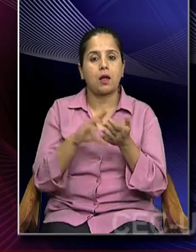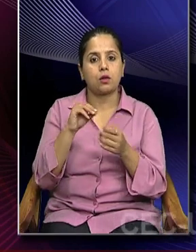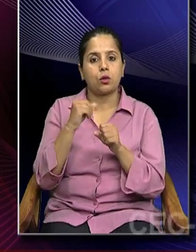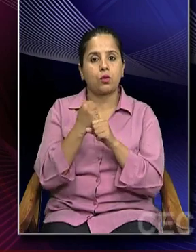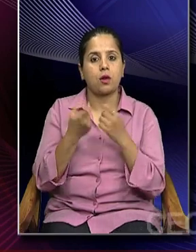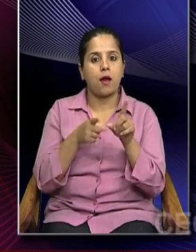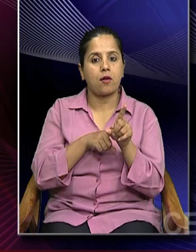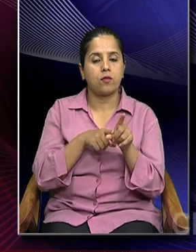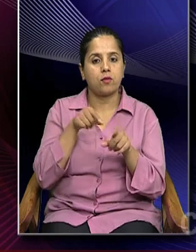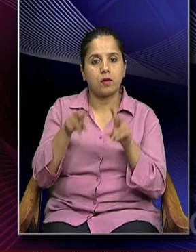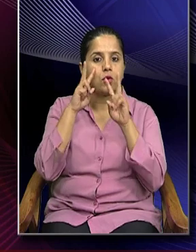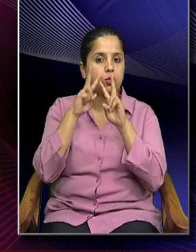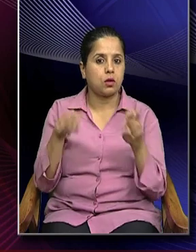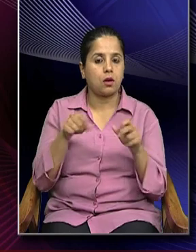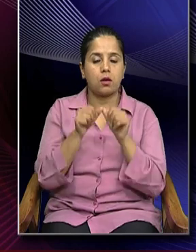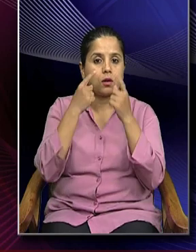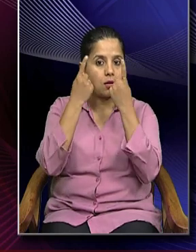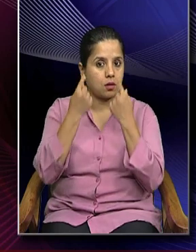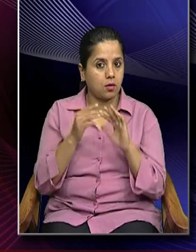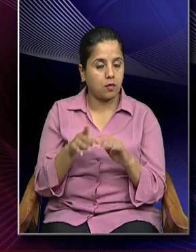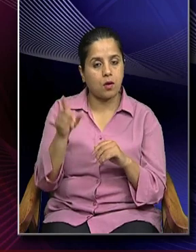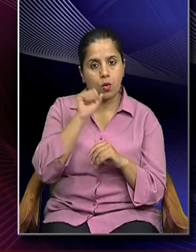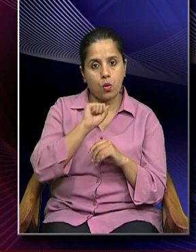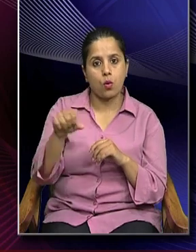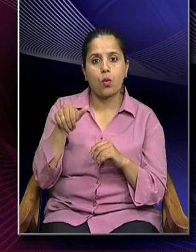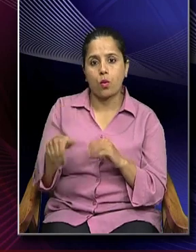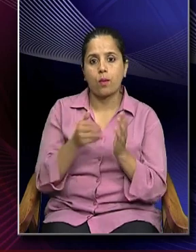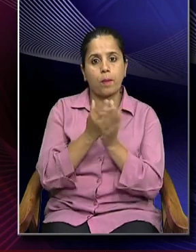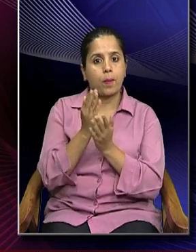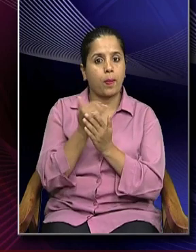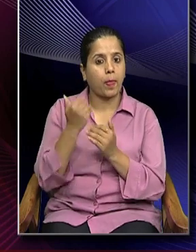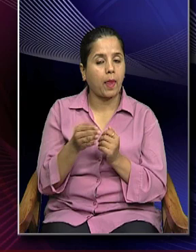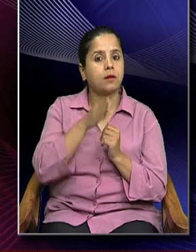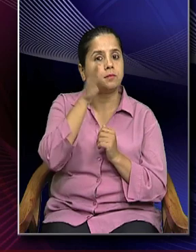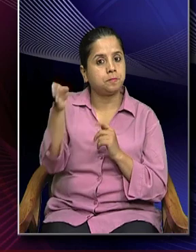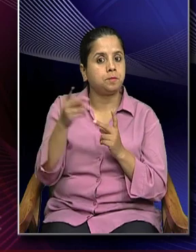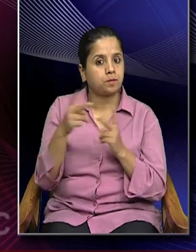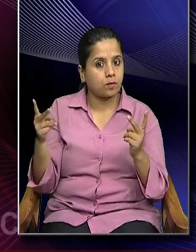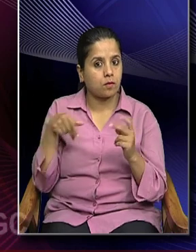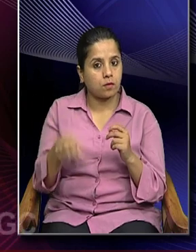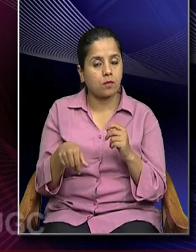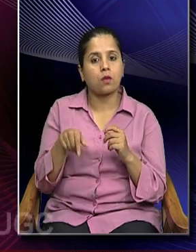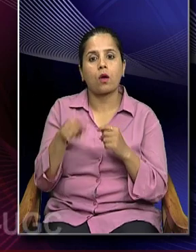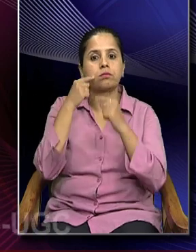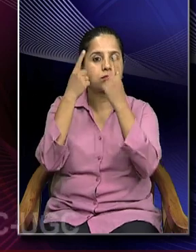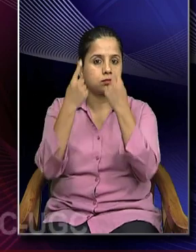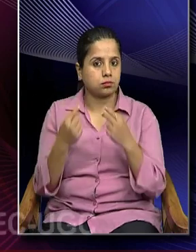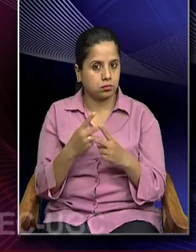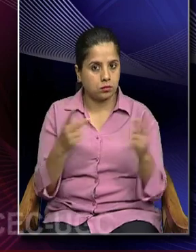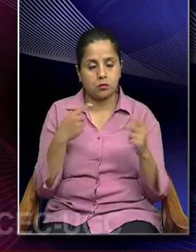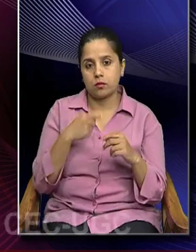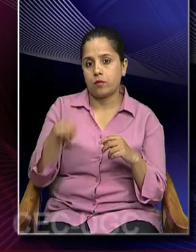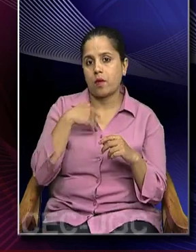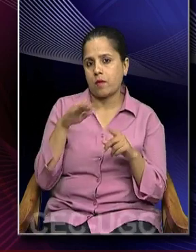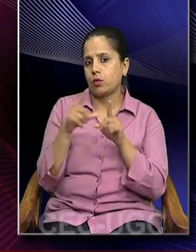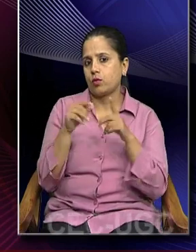research and are assessed on their particular field notes and the analysis. So, we have